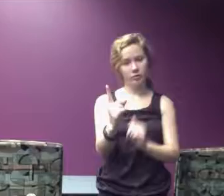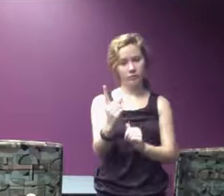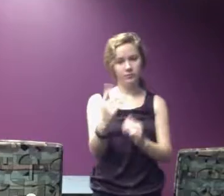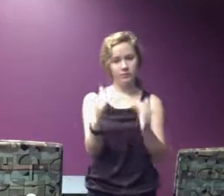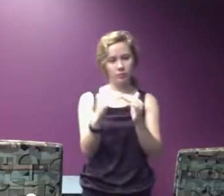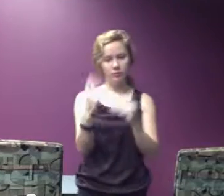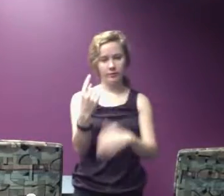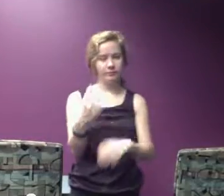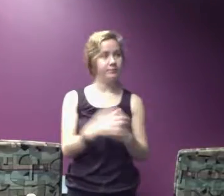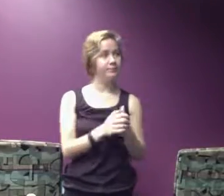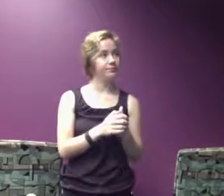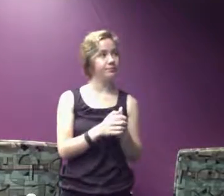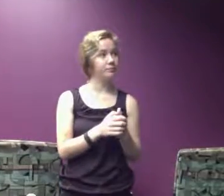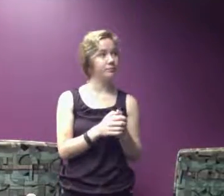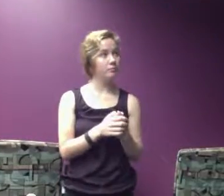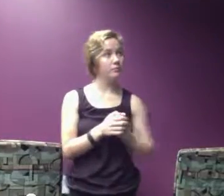so what's the answer? So it equals 1.